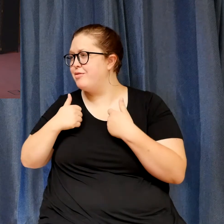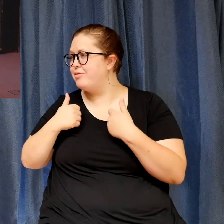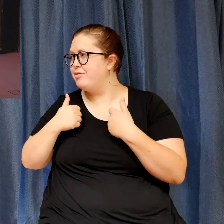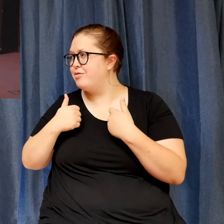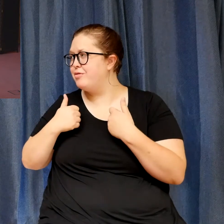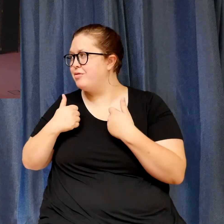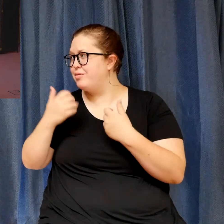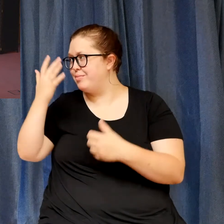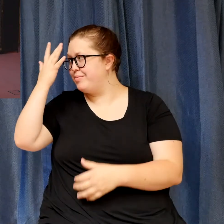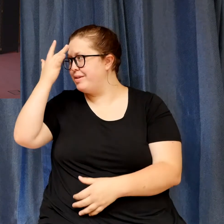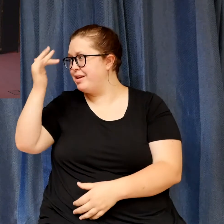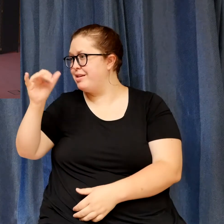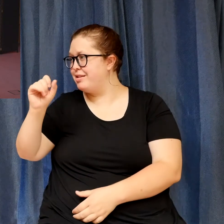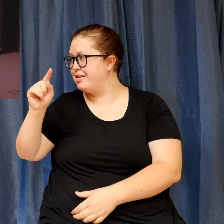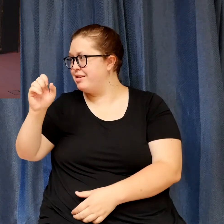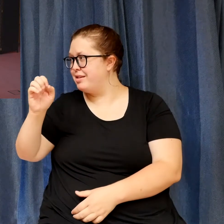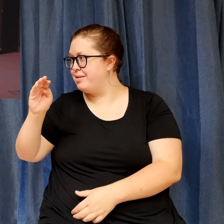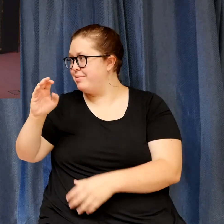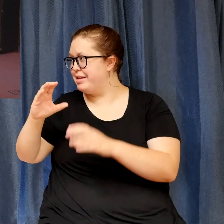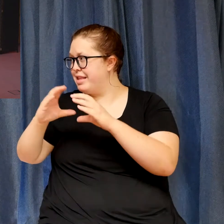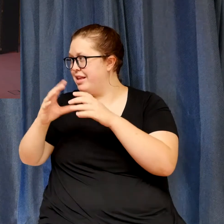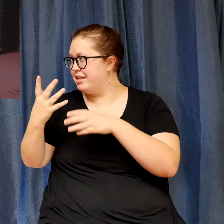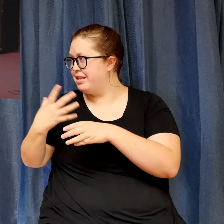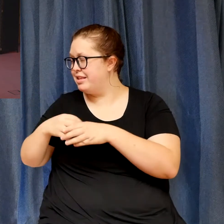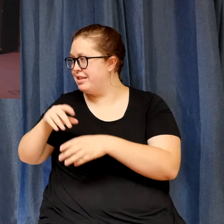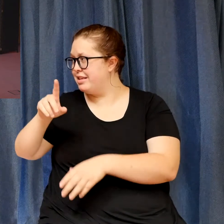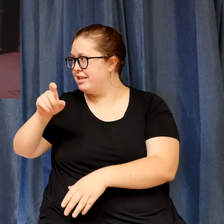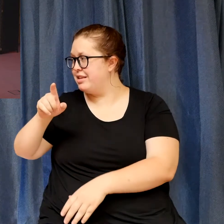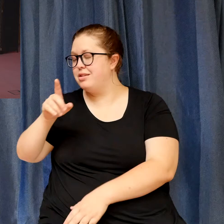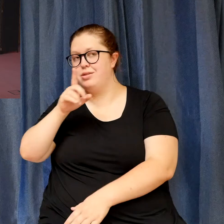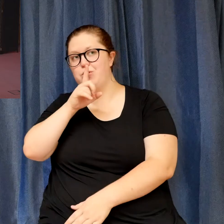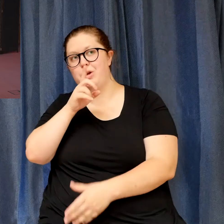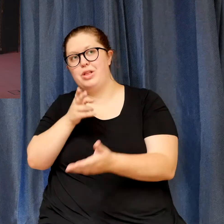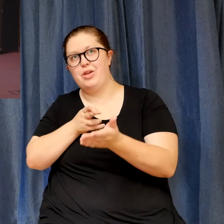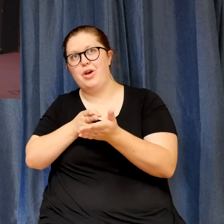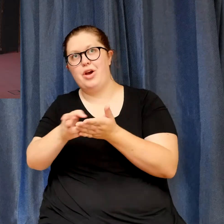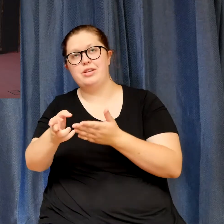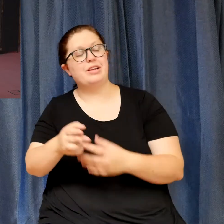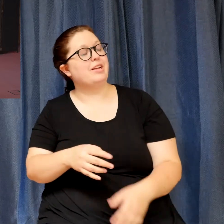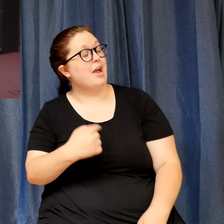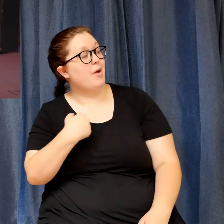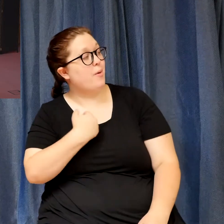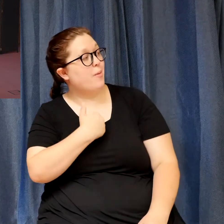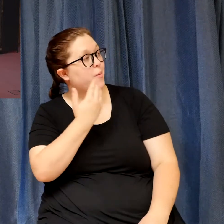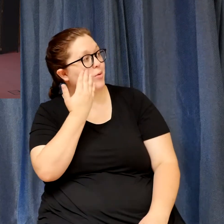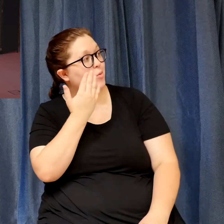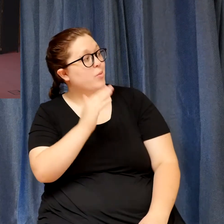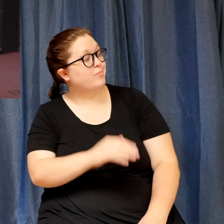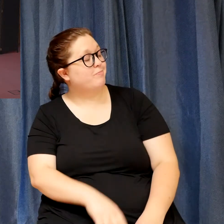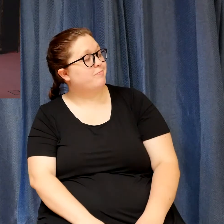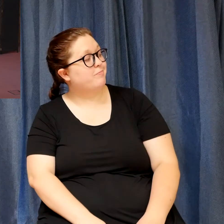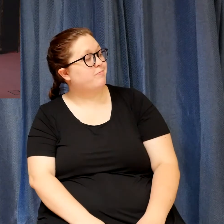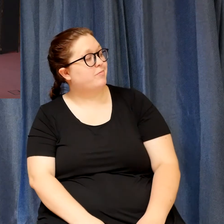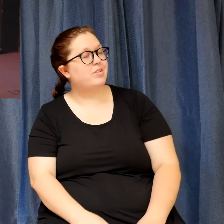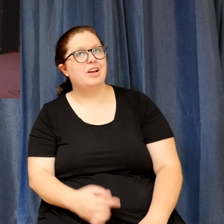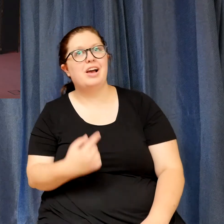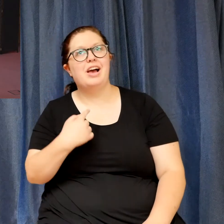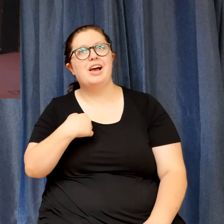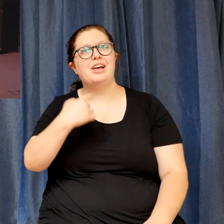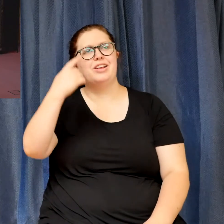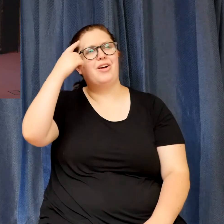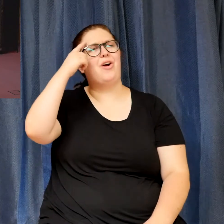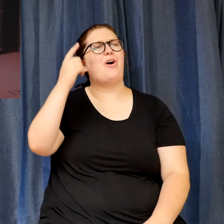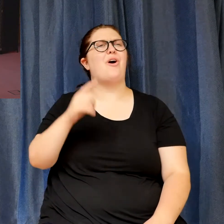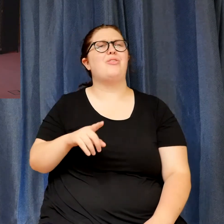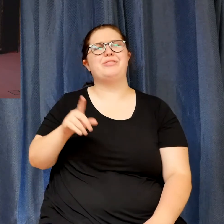me? And you know what? They're very honest with me, and they said, we don't know. And I thought for the longest time,